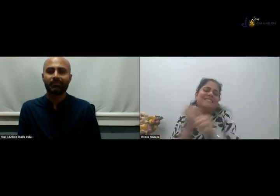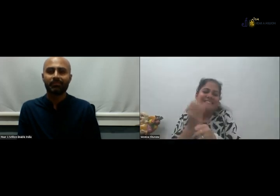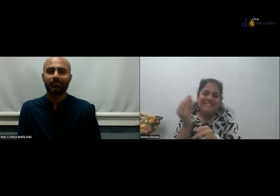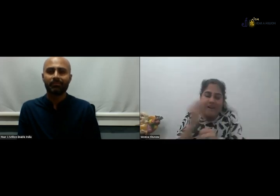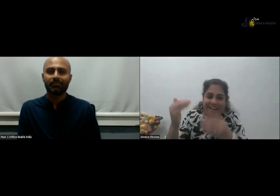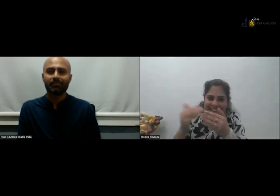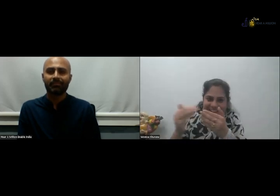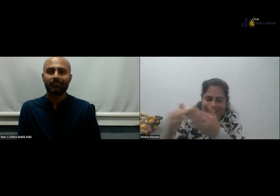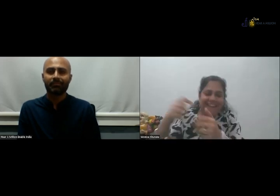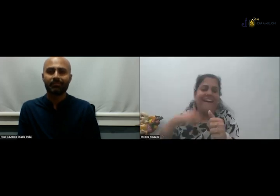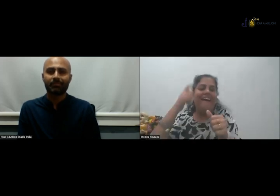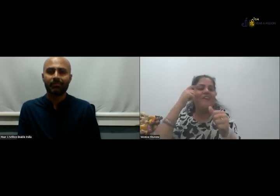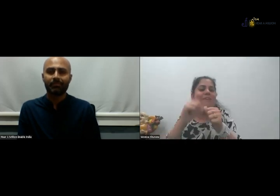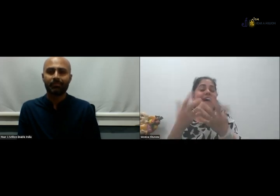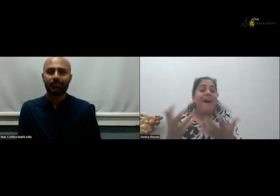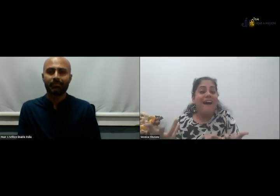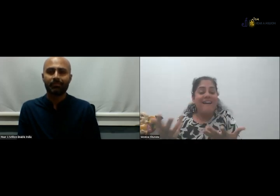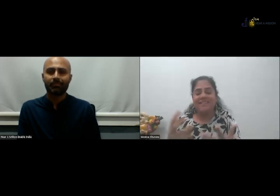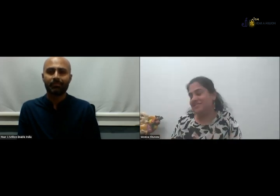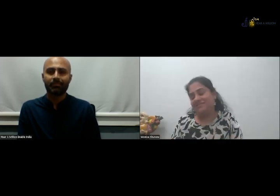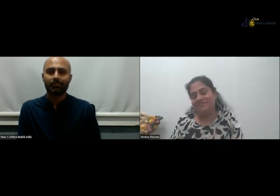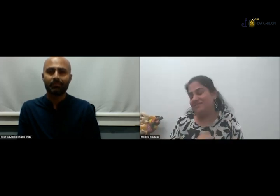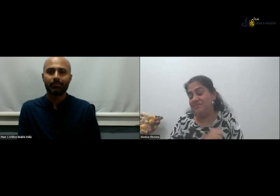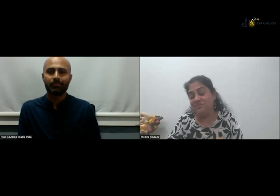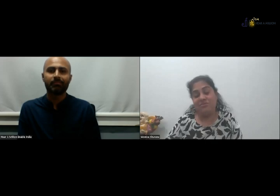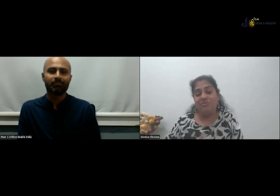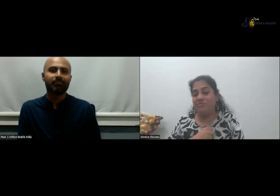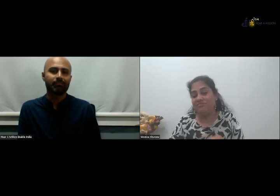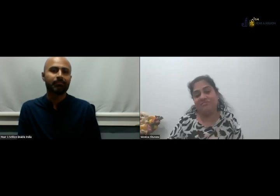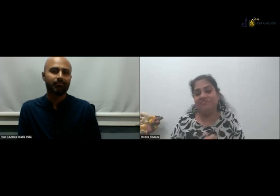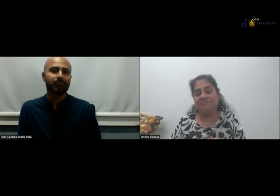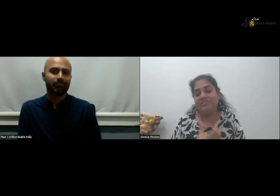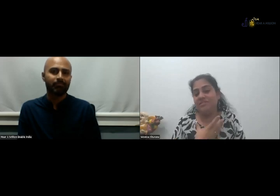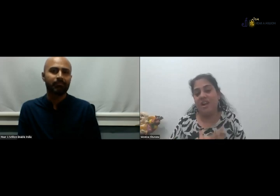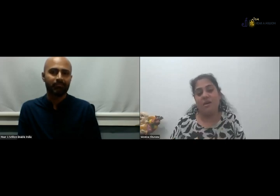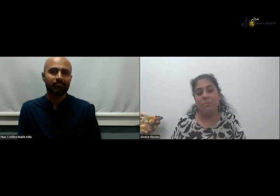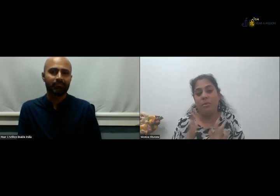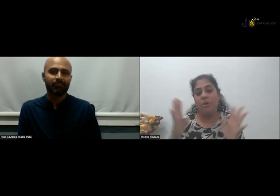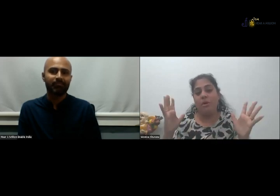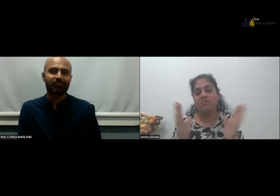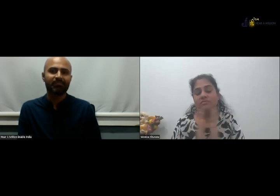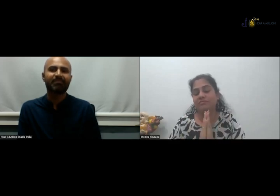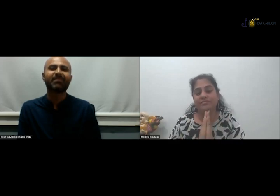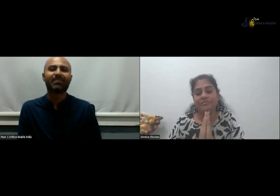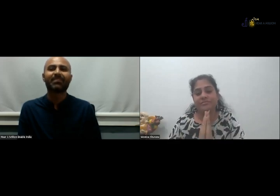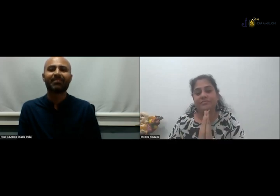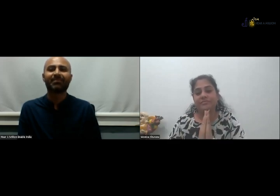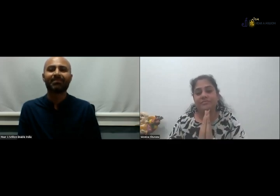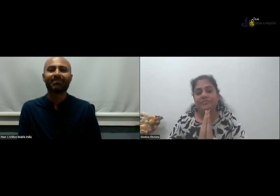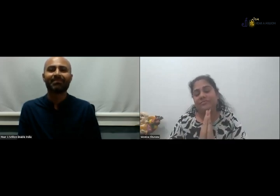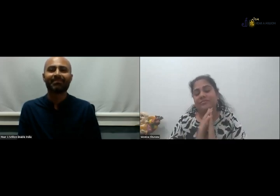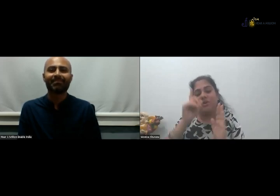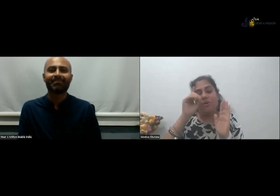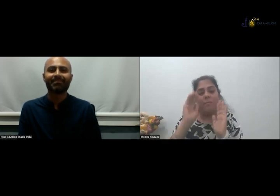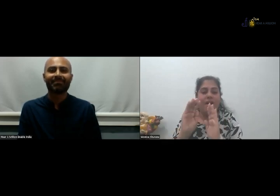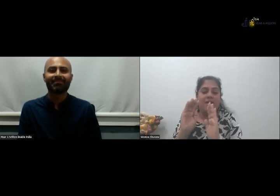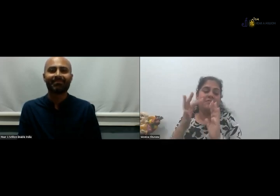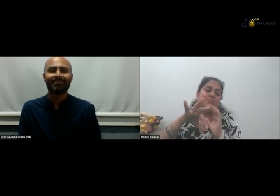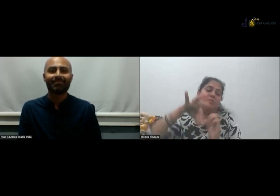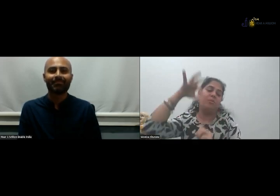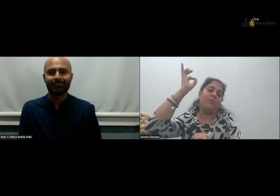herself. But then I missed meeting her. We kept meeting more oftenly, but I felt sorry. I feel so